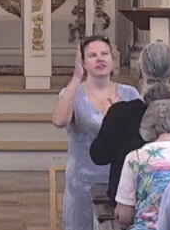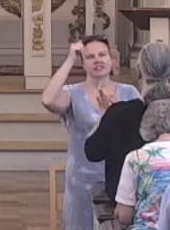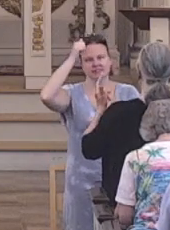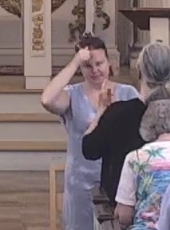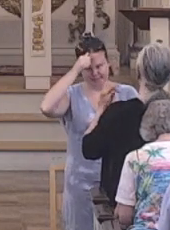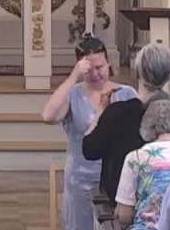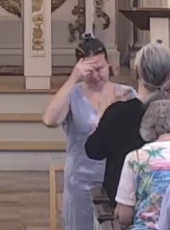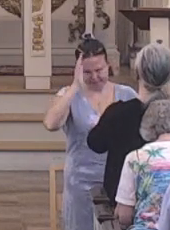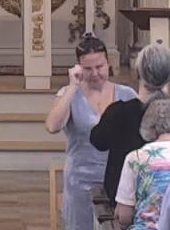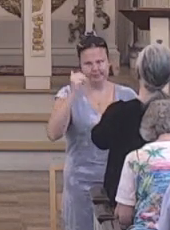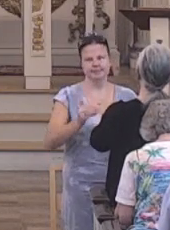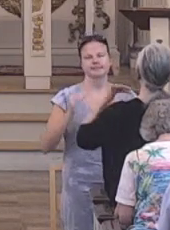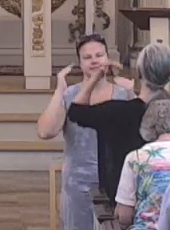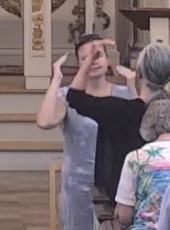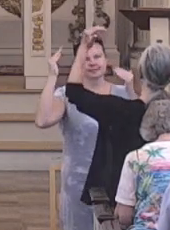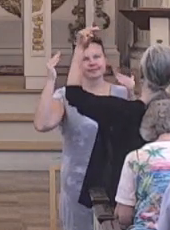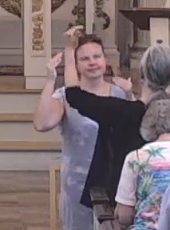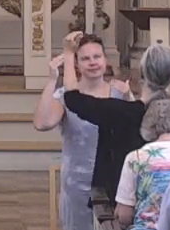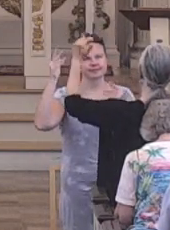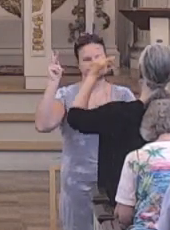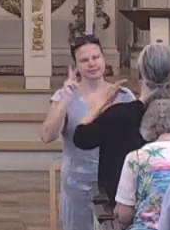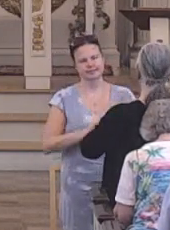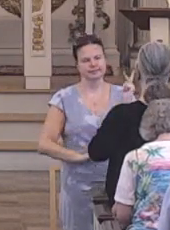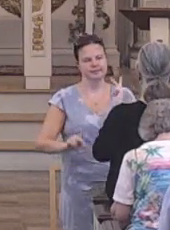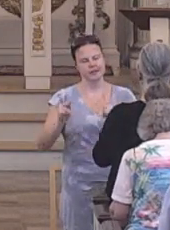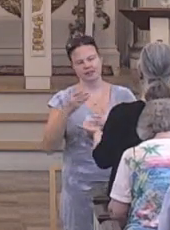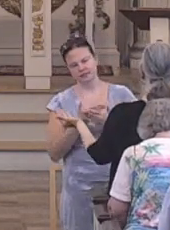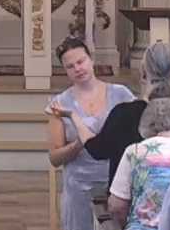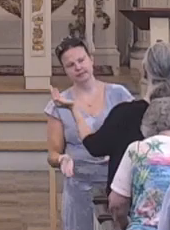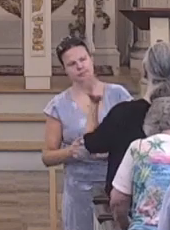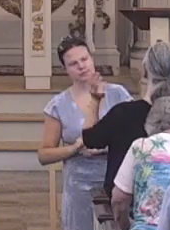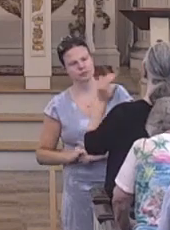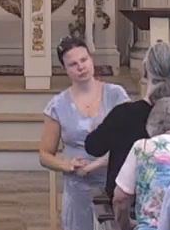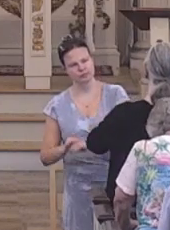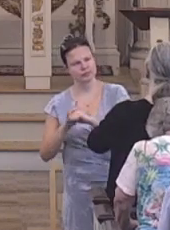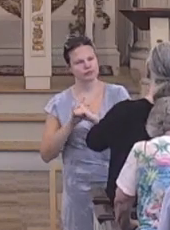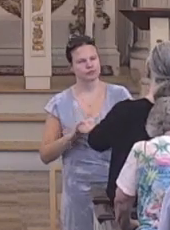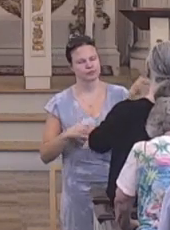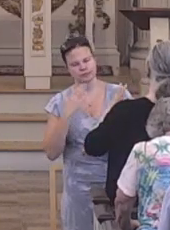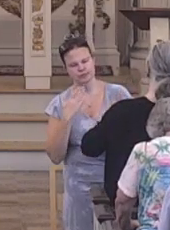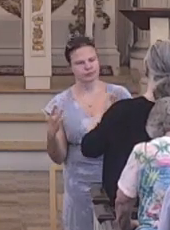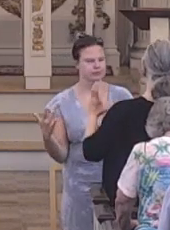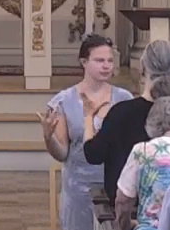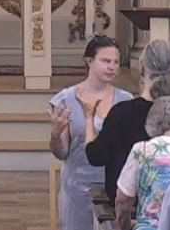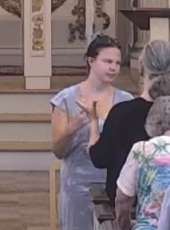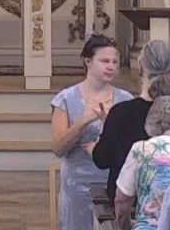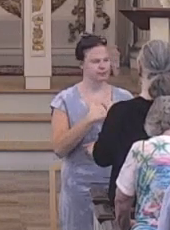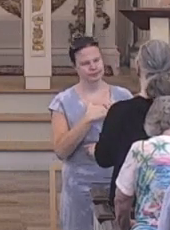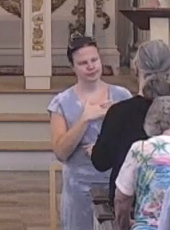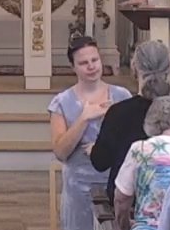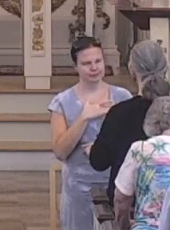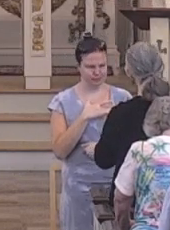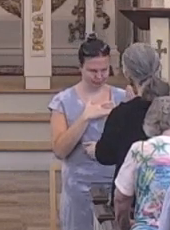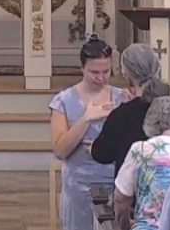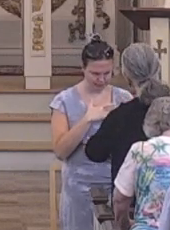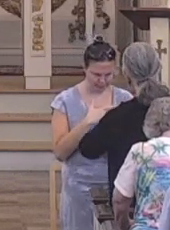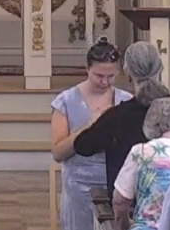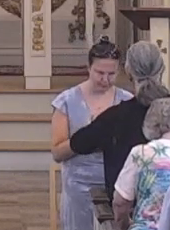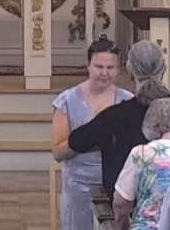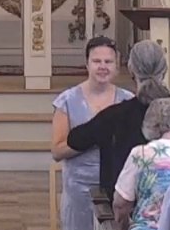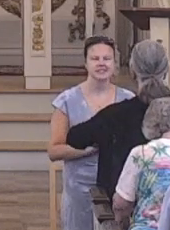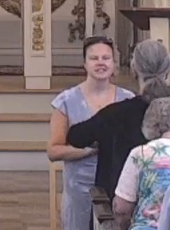To God in the highest, and on earth peace to people